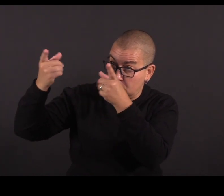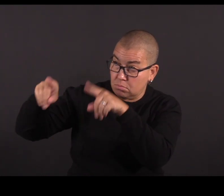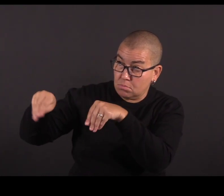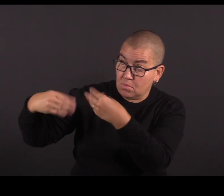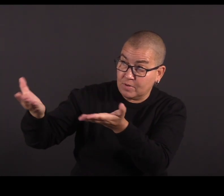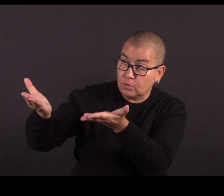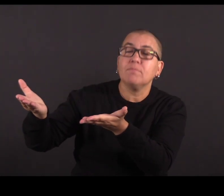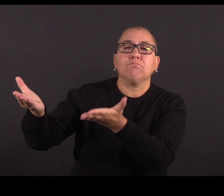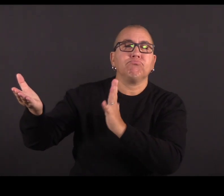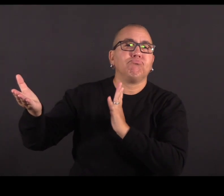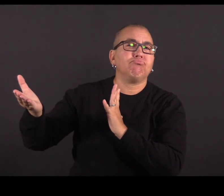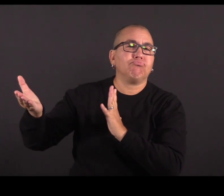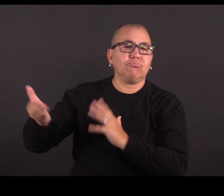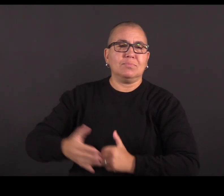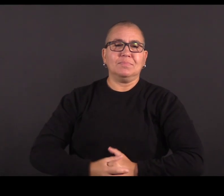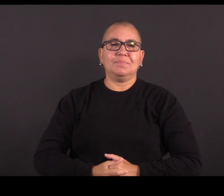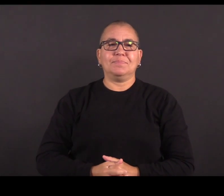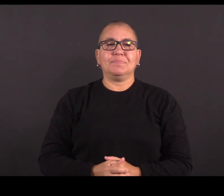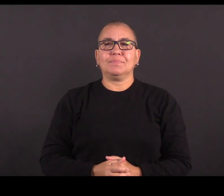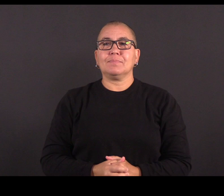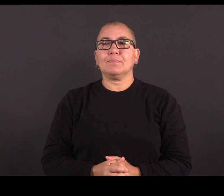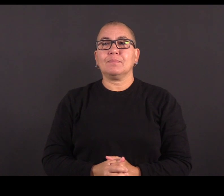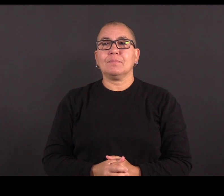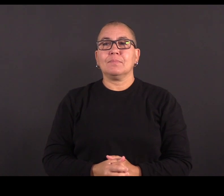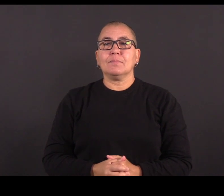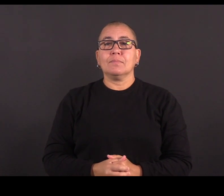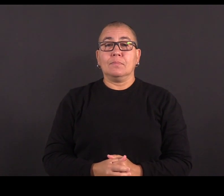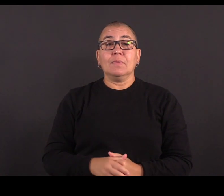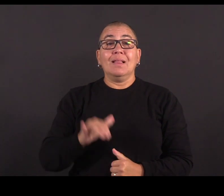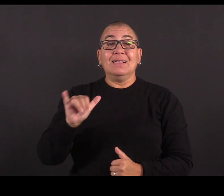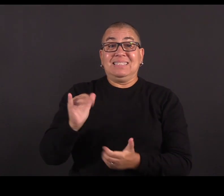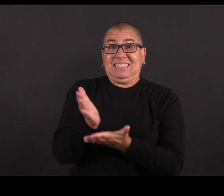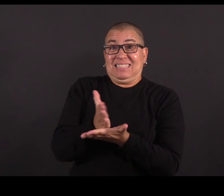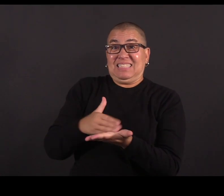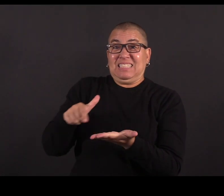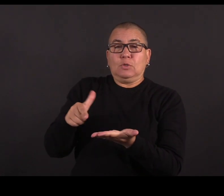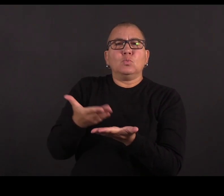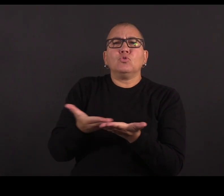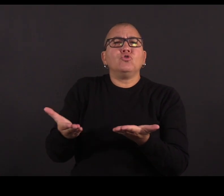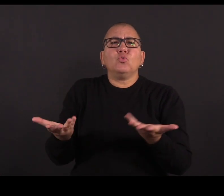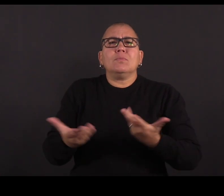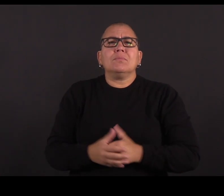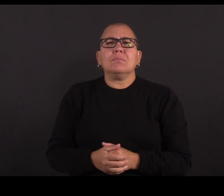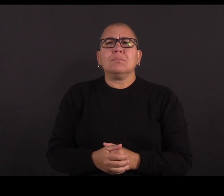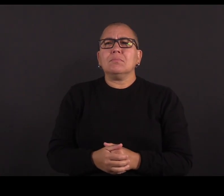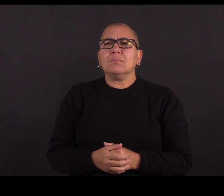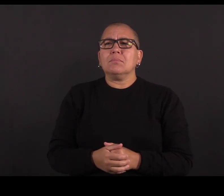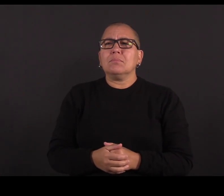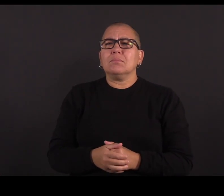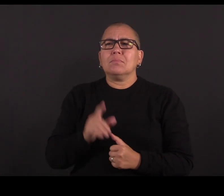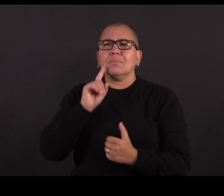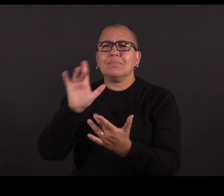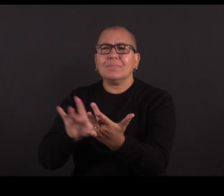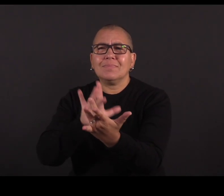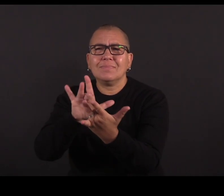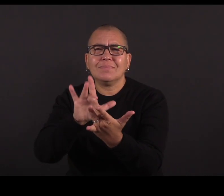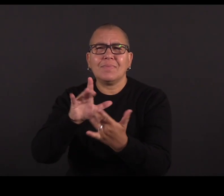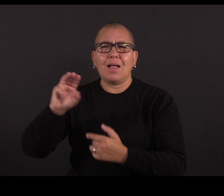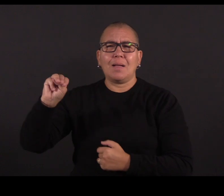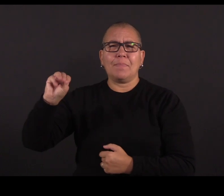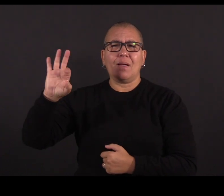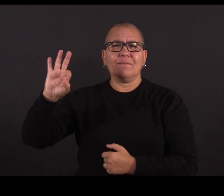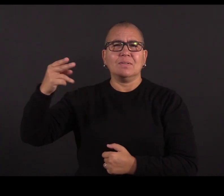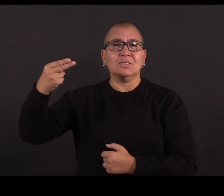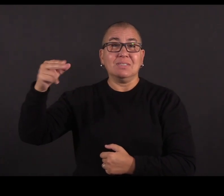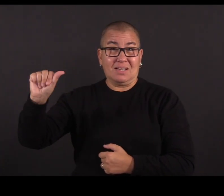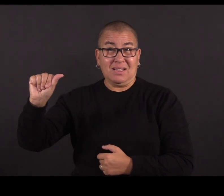The resource section attached in this section will include contact information for MHFA and links to the 4-part